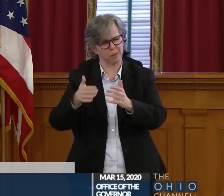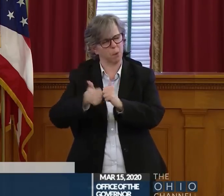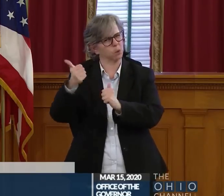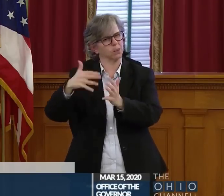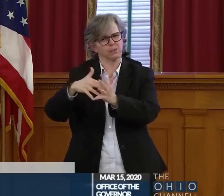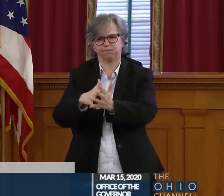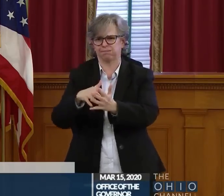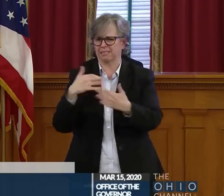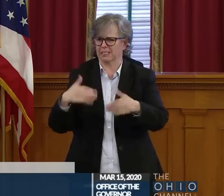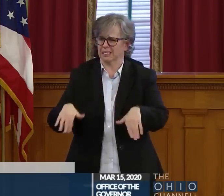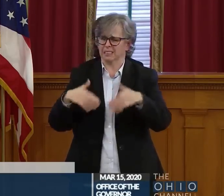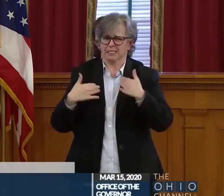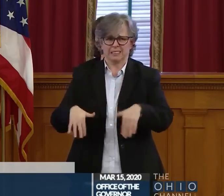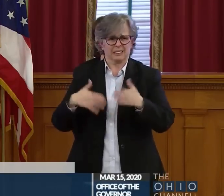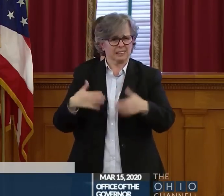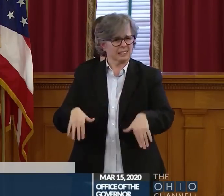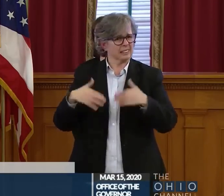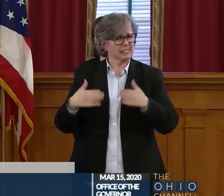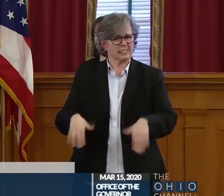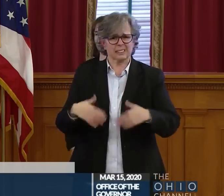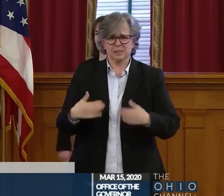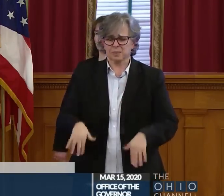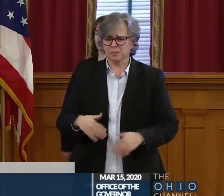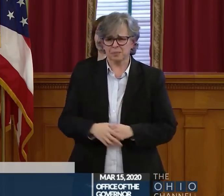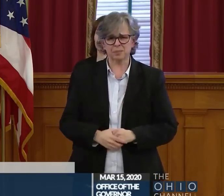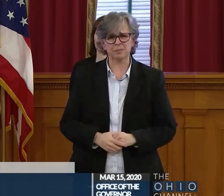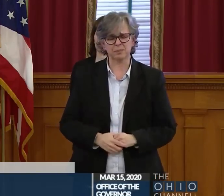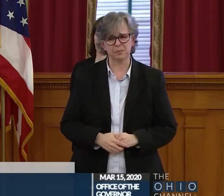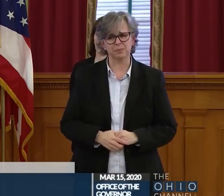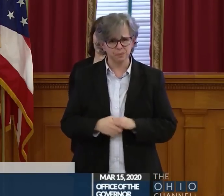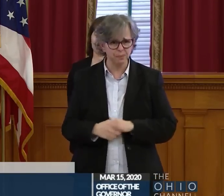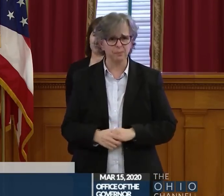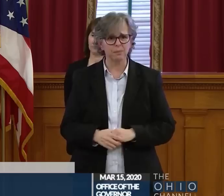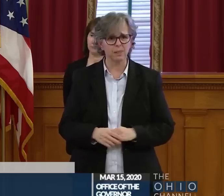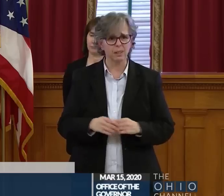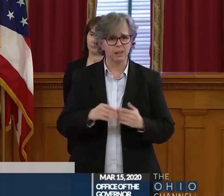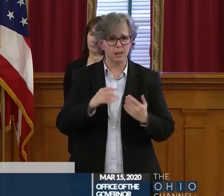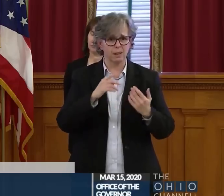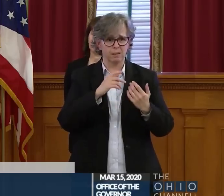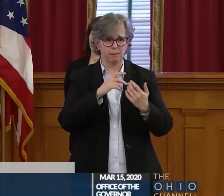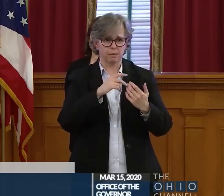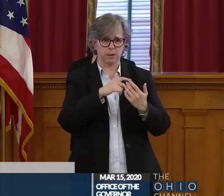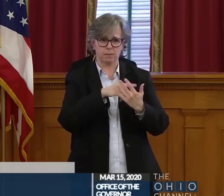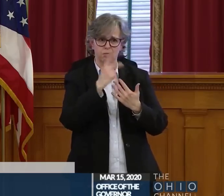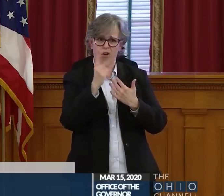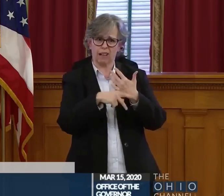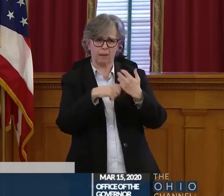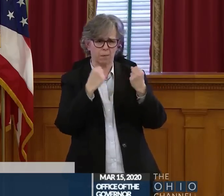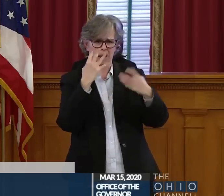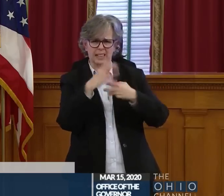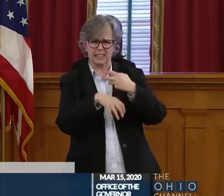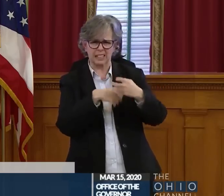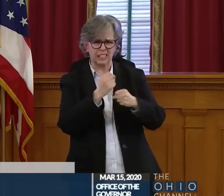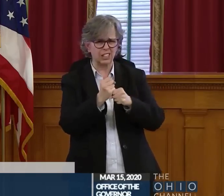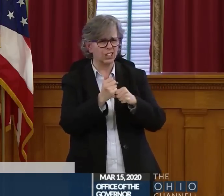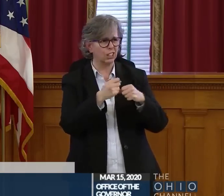One of the programs that is been utilized for many, many years, and it's so very, very important, is feeding